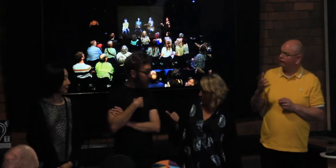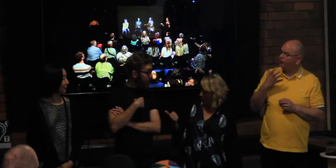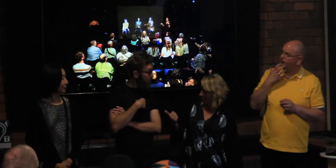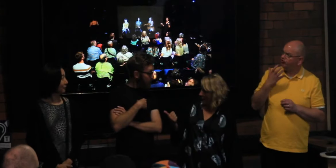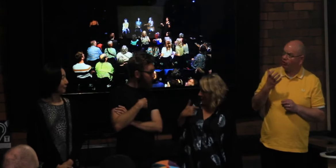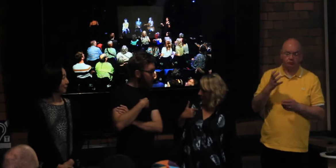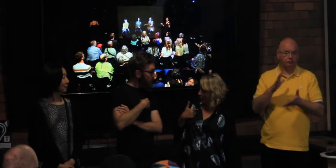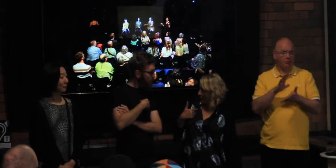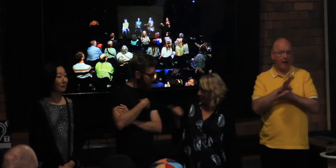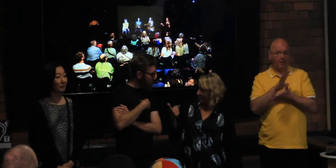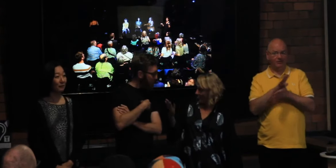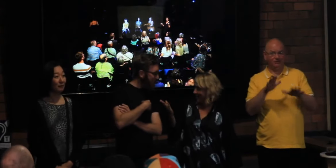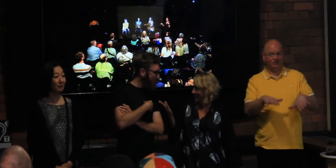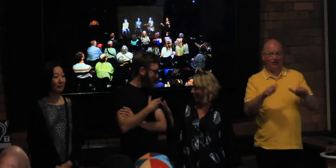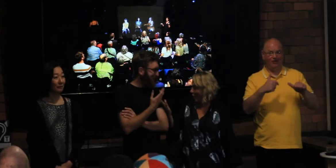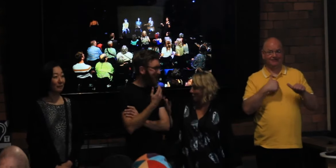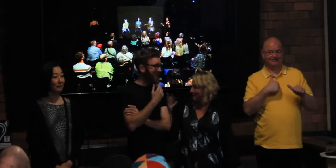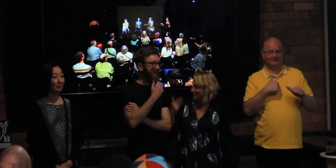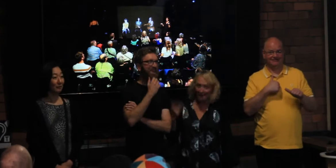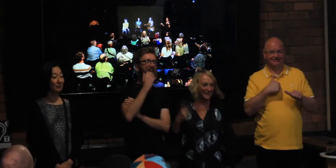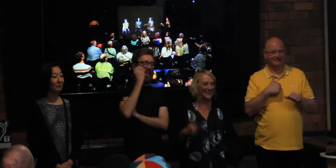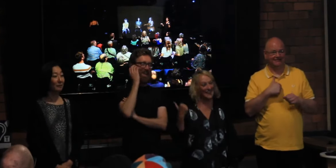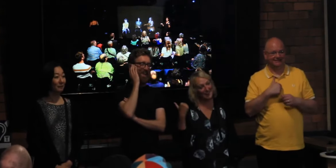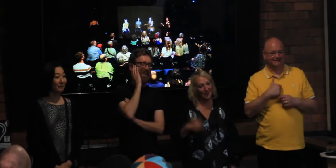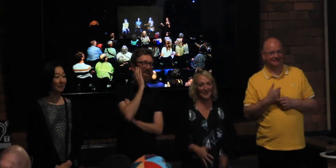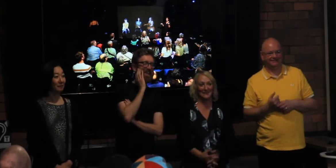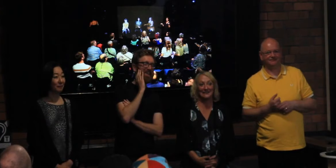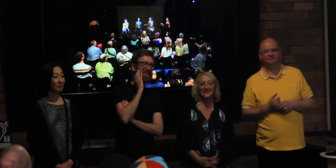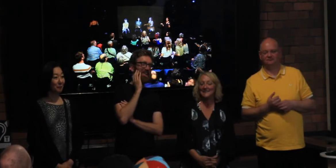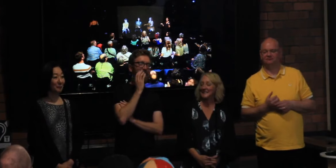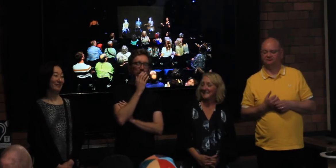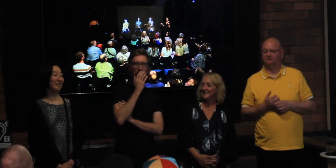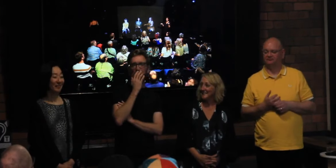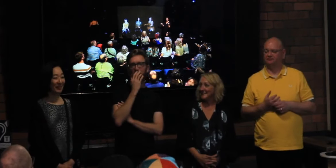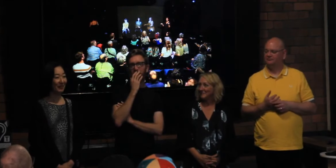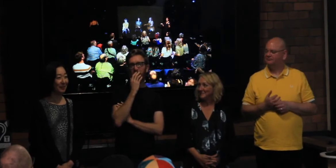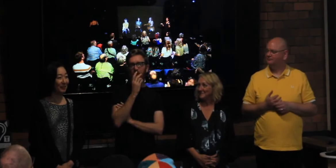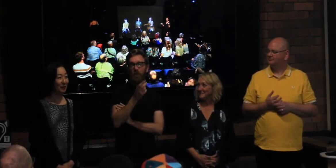Do you want to start? And then I'll start. Sure. You want to Okay, say we'll something start afterwards? You start.